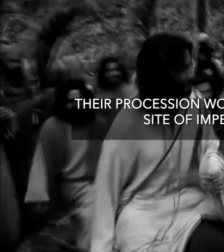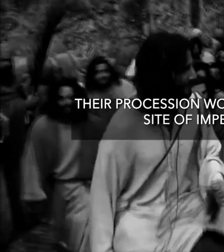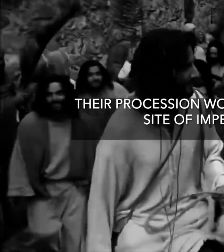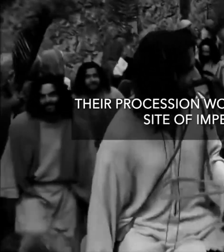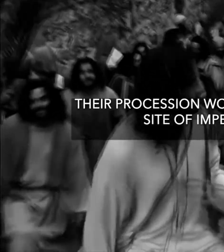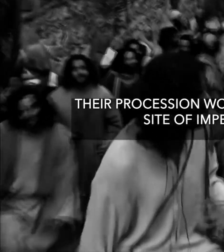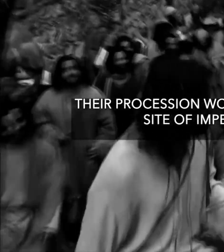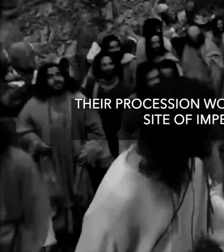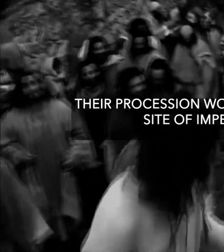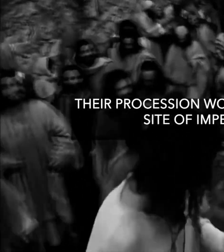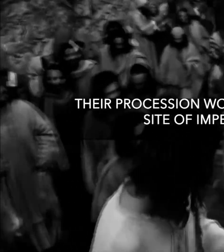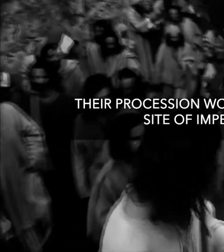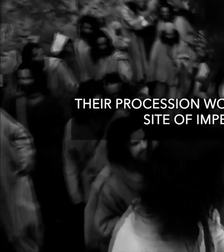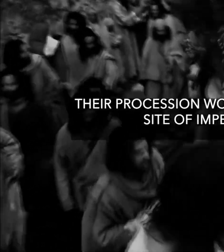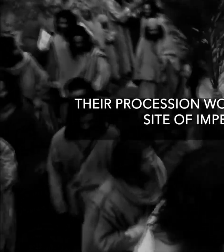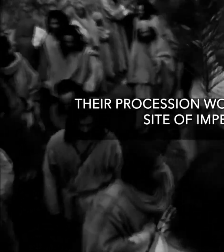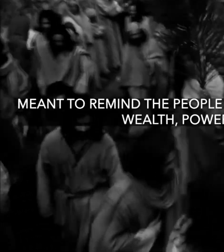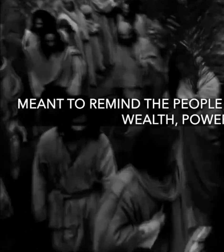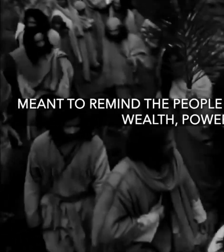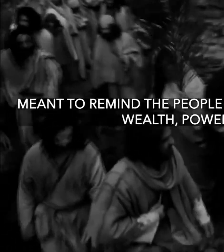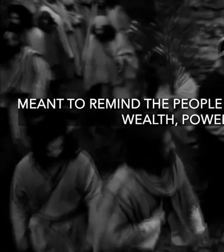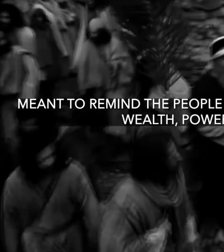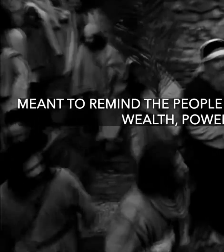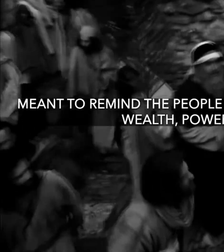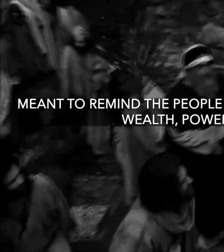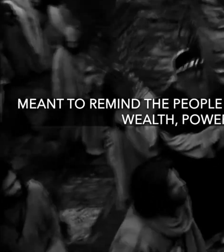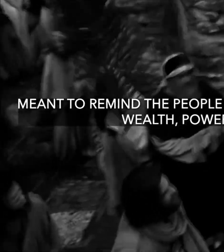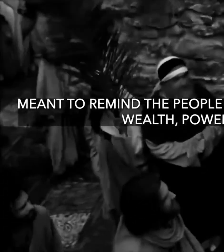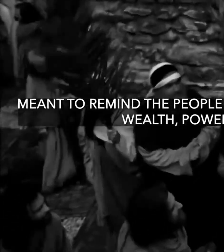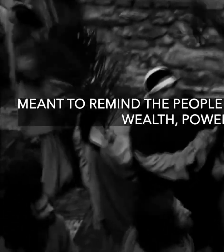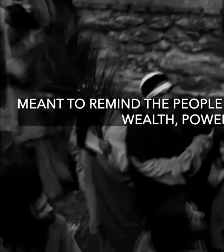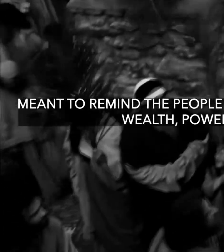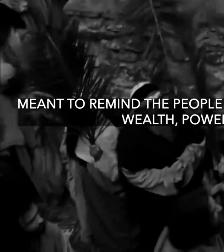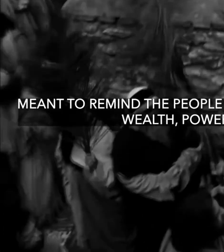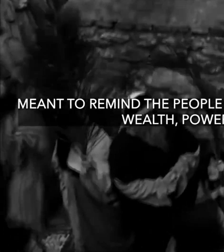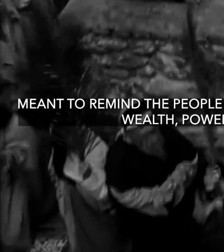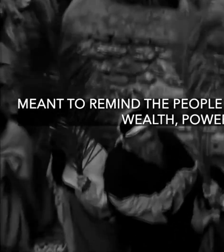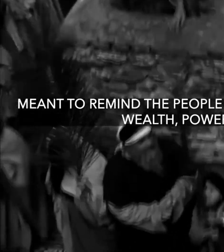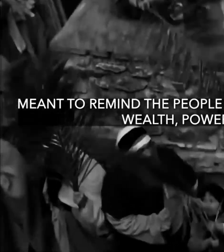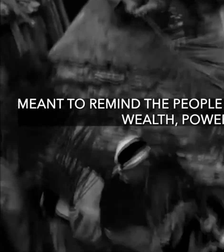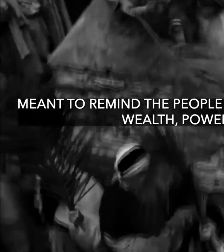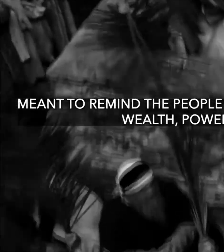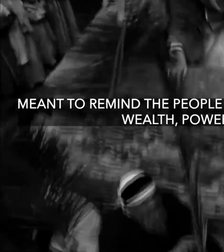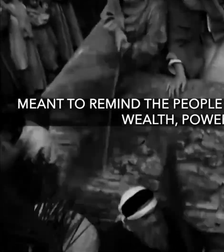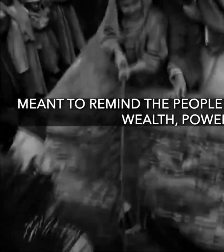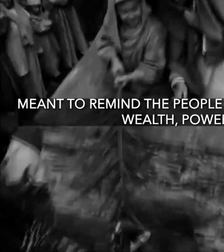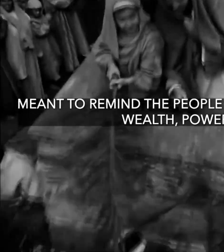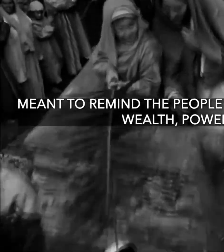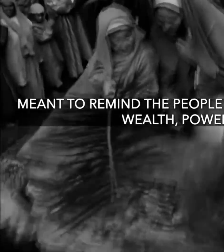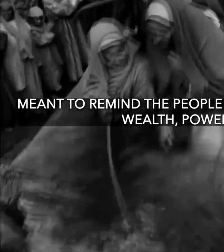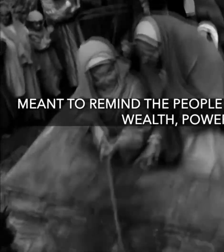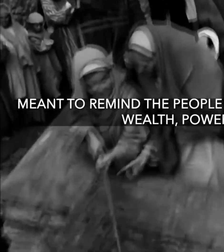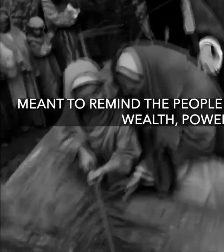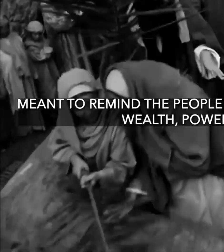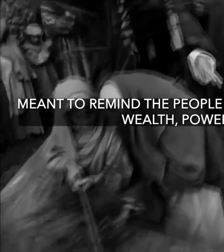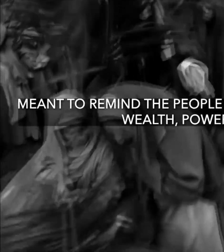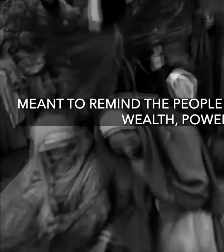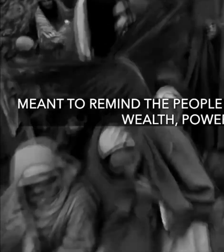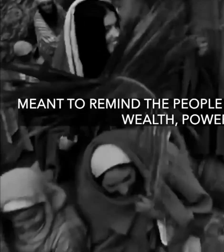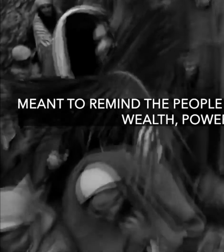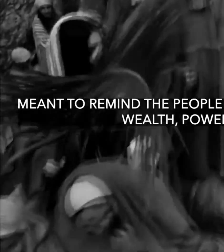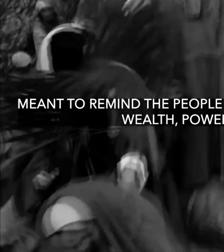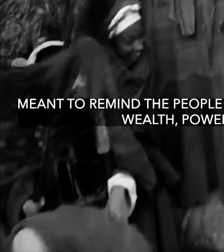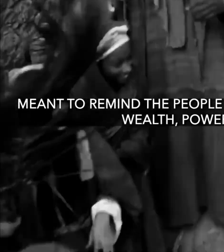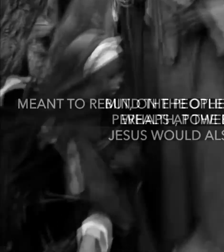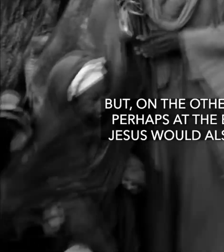be a magnificent sight of imperial power meant to remind the people of the path to Roman peace, wealth, power,